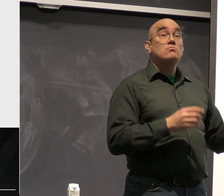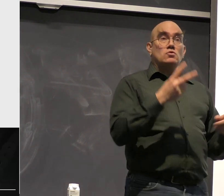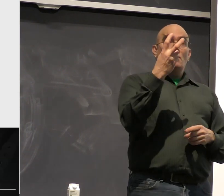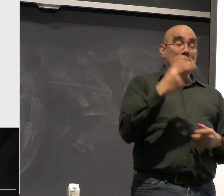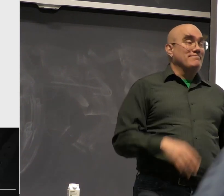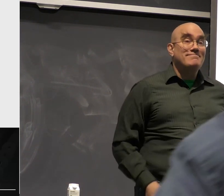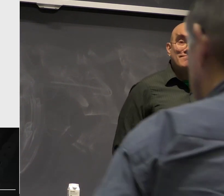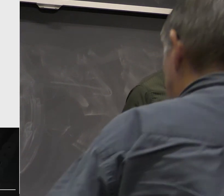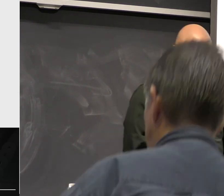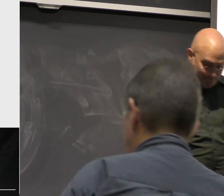We have time for 2 more questions.